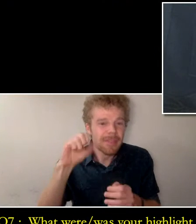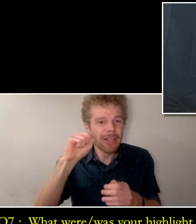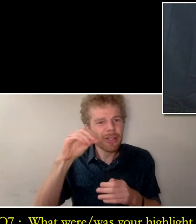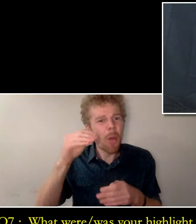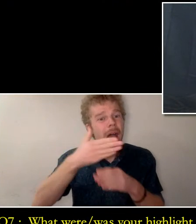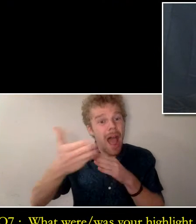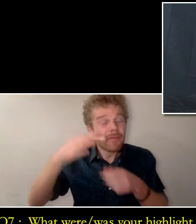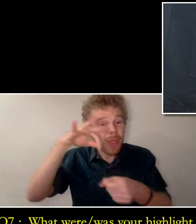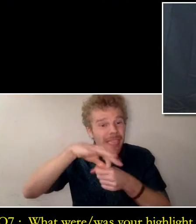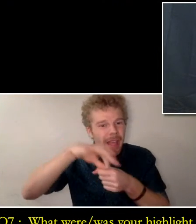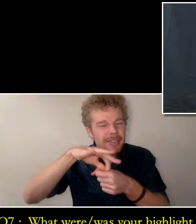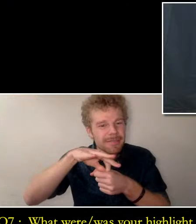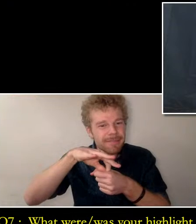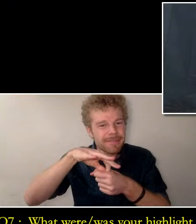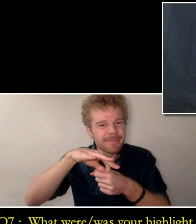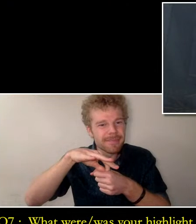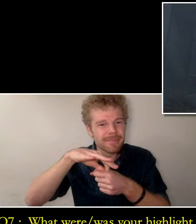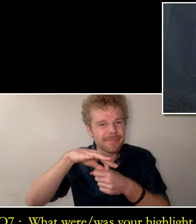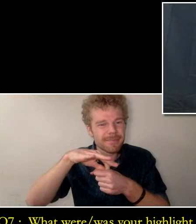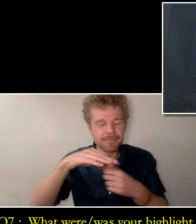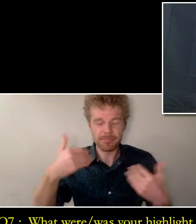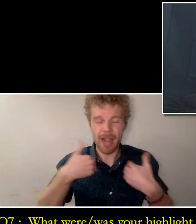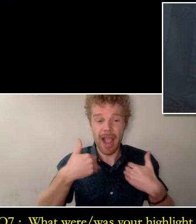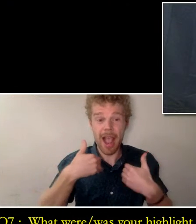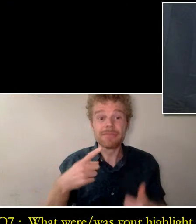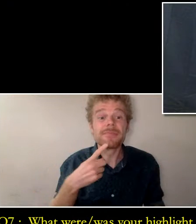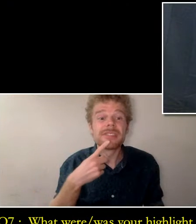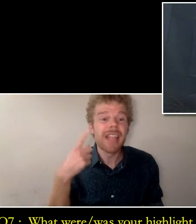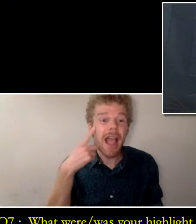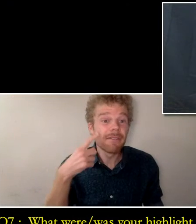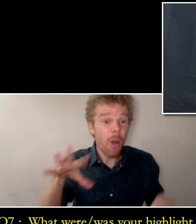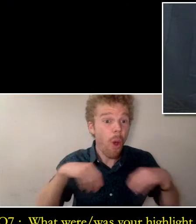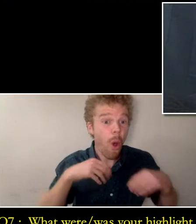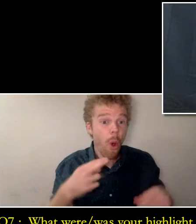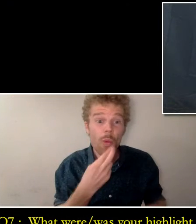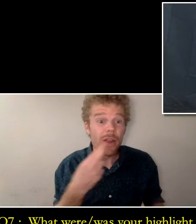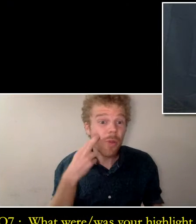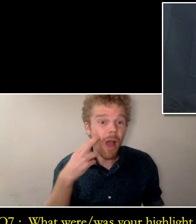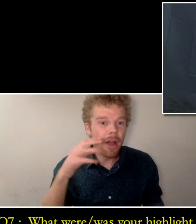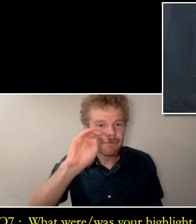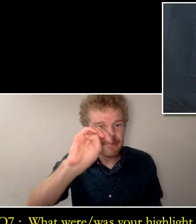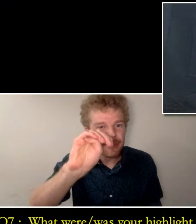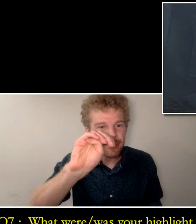won, that we could work together to make change, to make positive change.